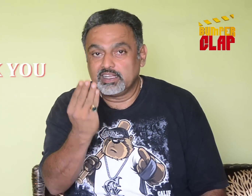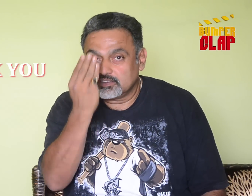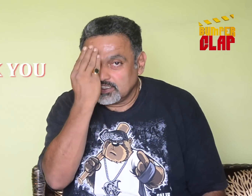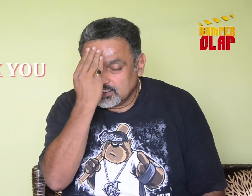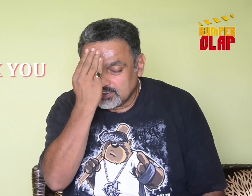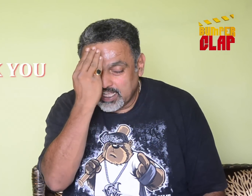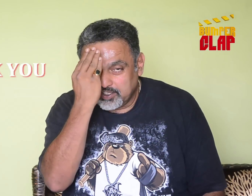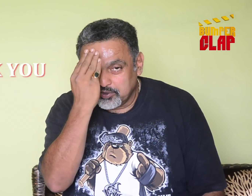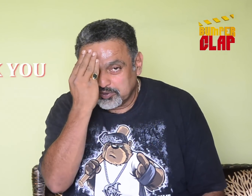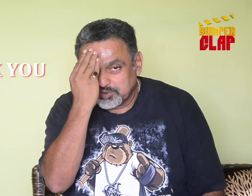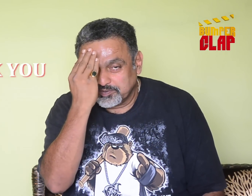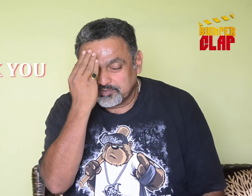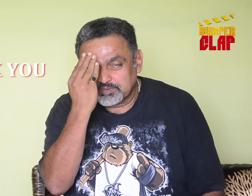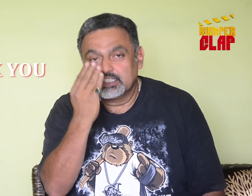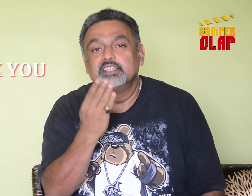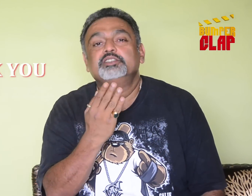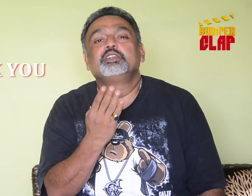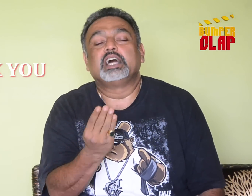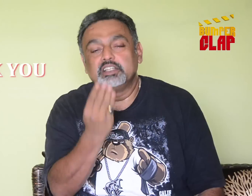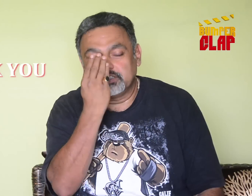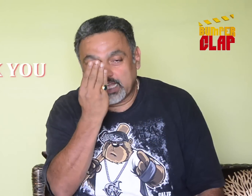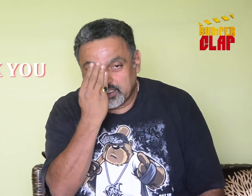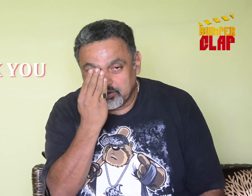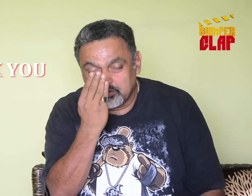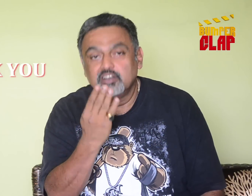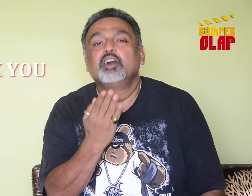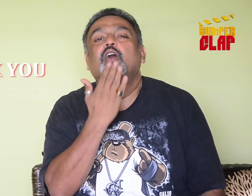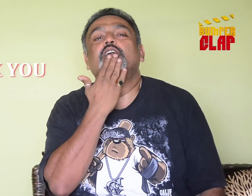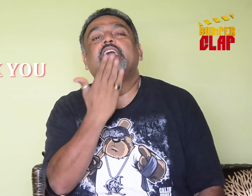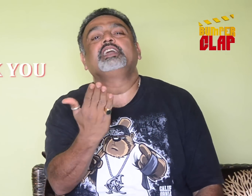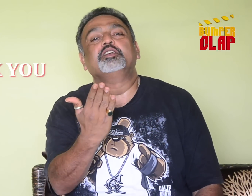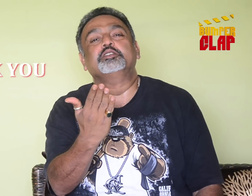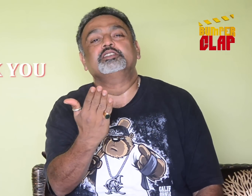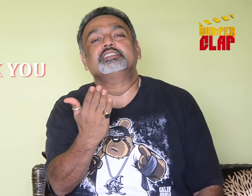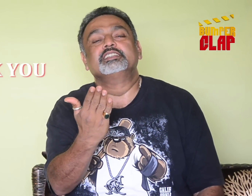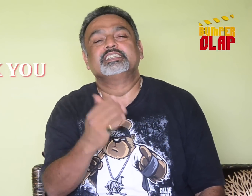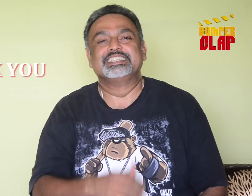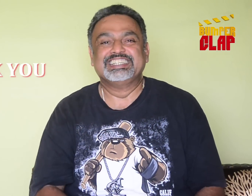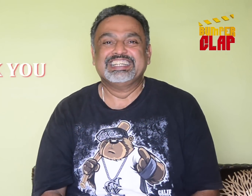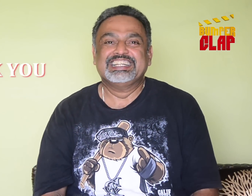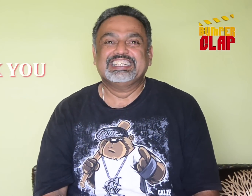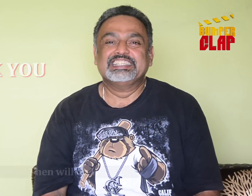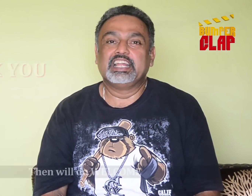is, thank you. So you have a thank you or thank you. Then we'll